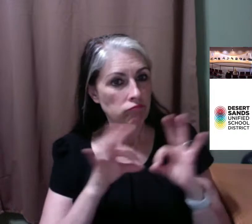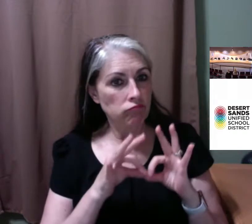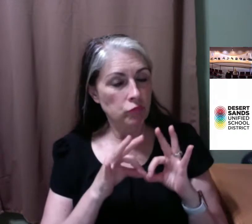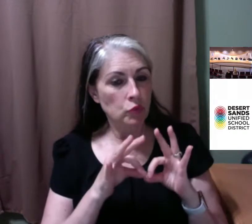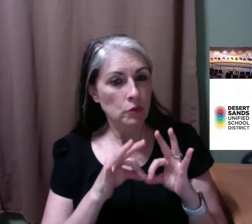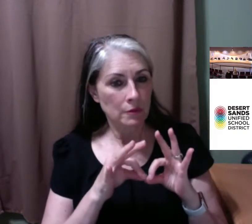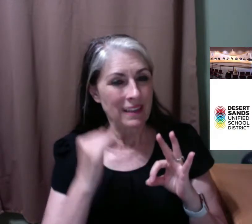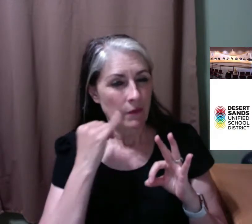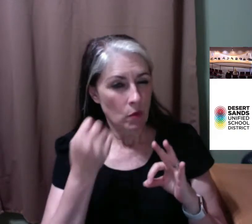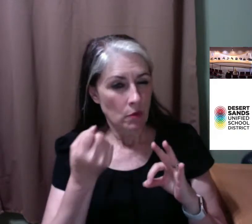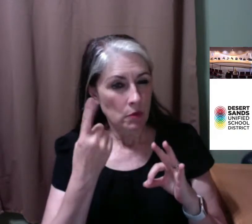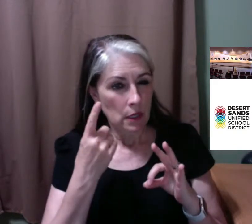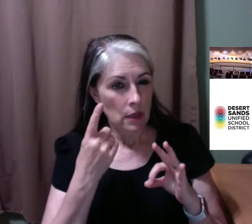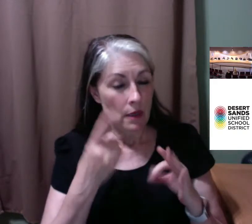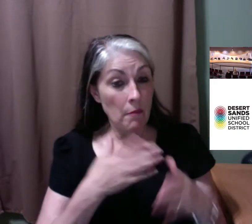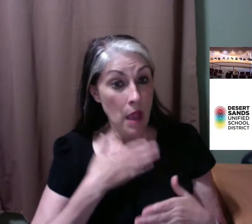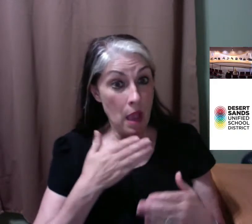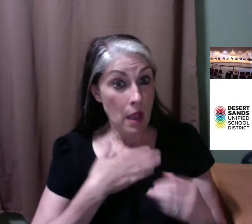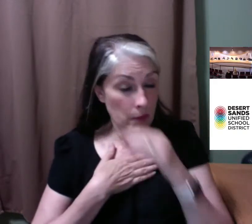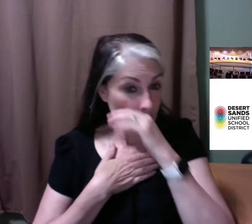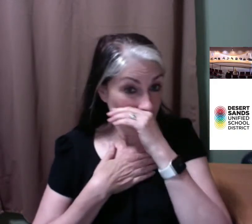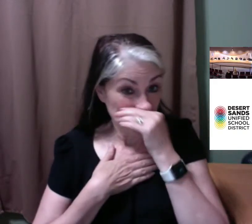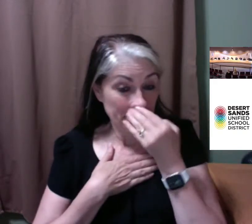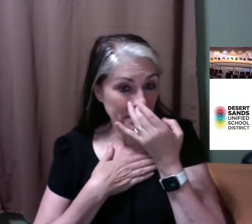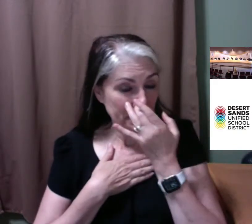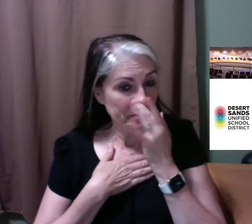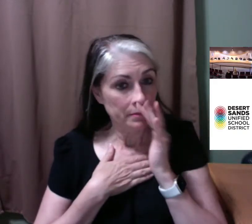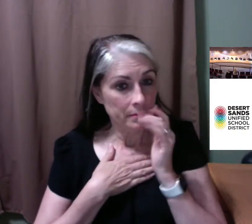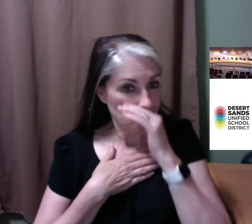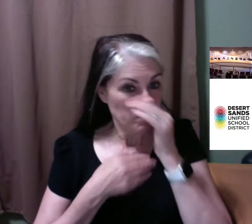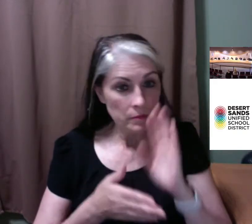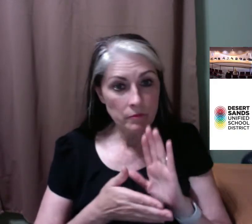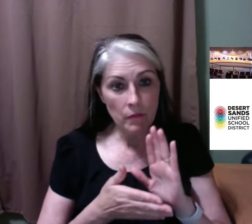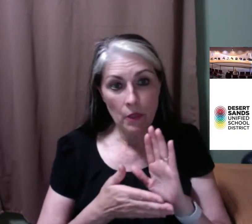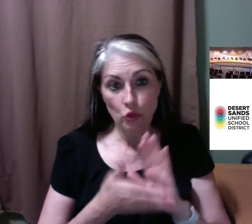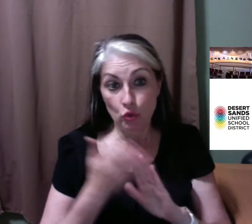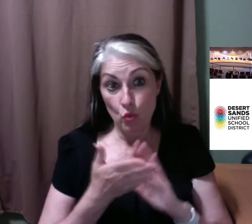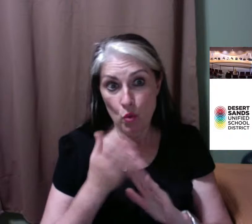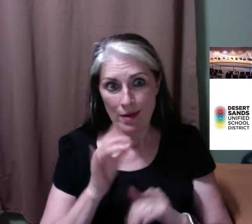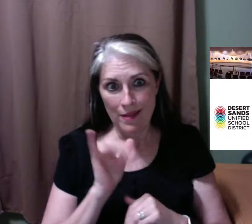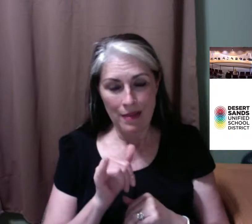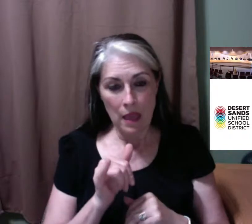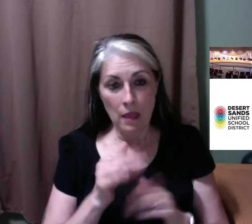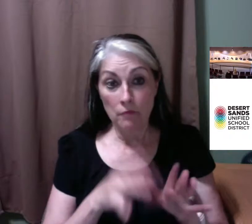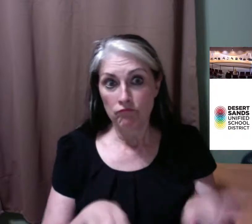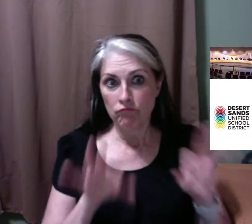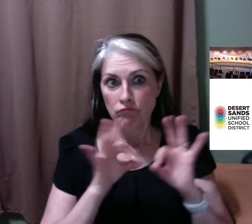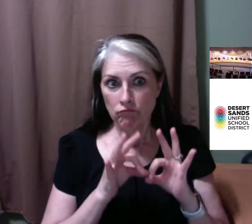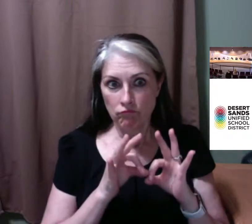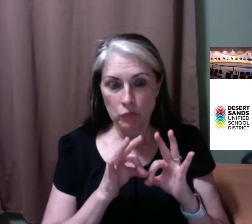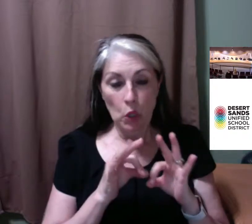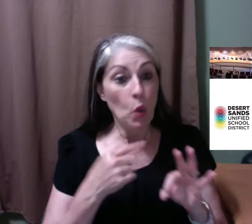Jordan understands this, and I'm very glad that you're running this for us, because it's imperative that not only that we think about